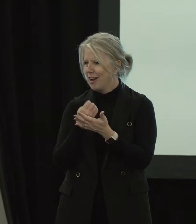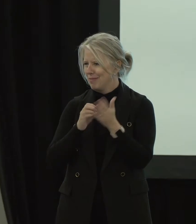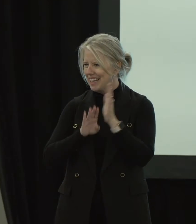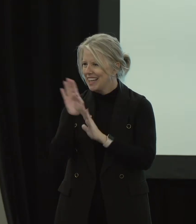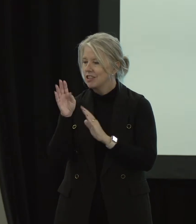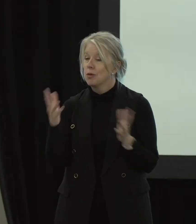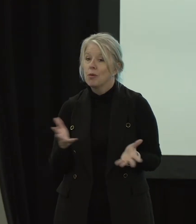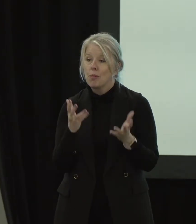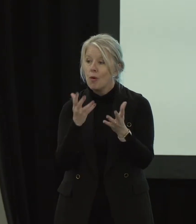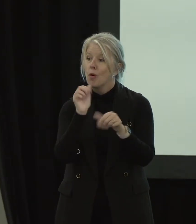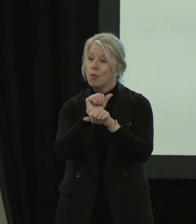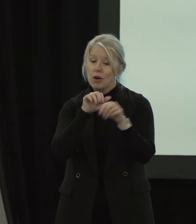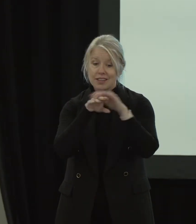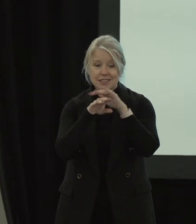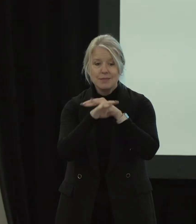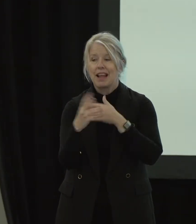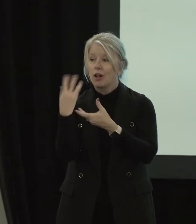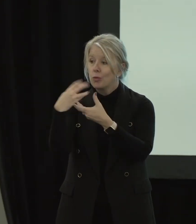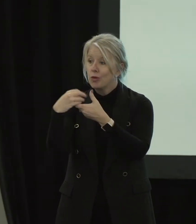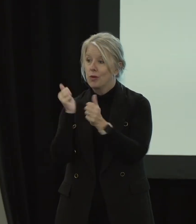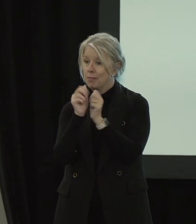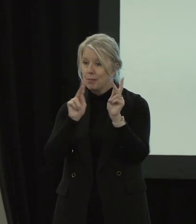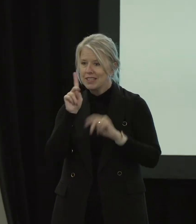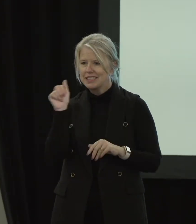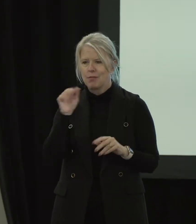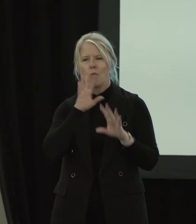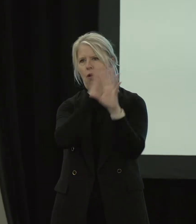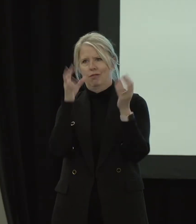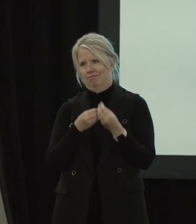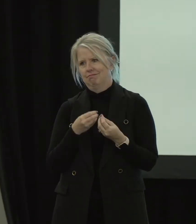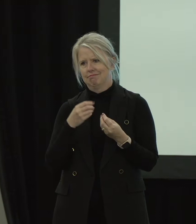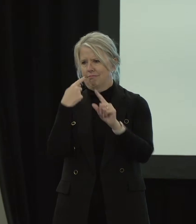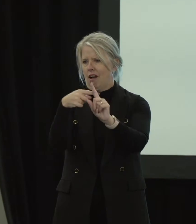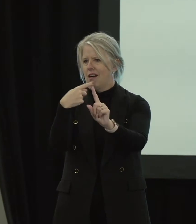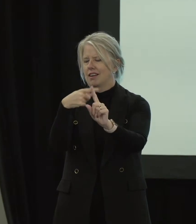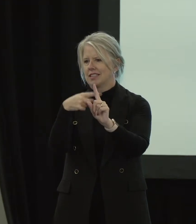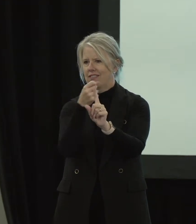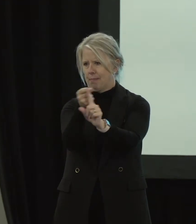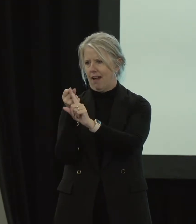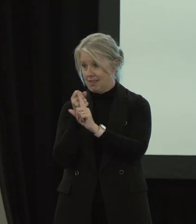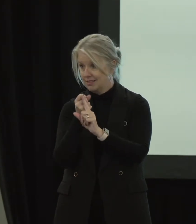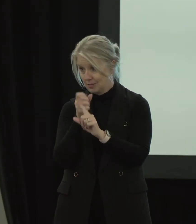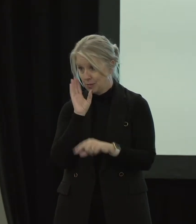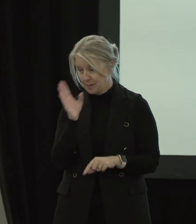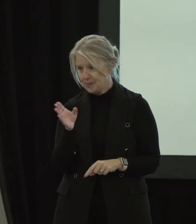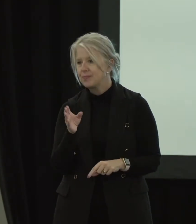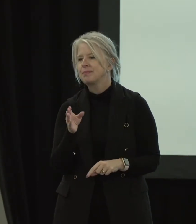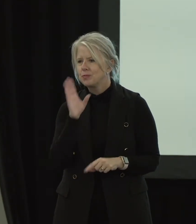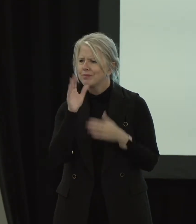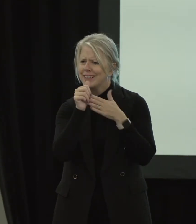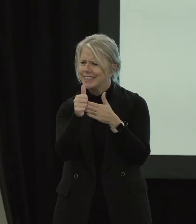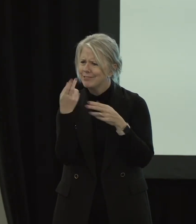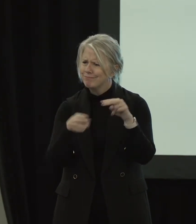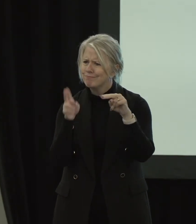and inclusion for individuals with disabilities can have an overwhelmingly positive impact. It can lead to an